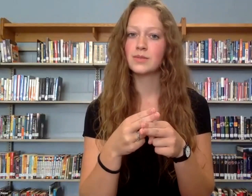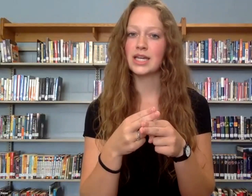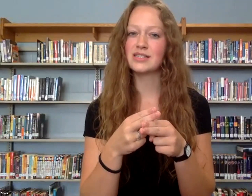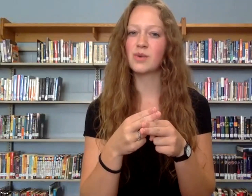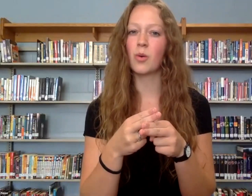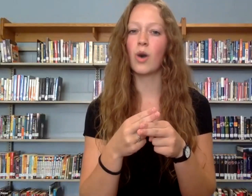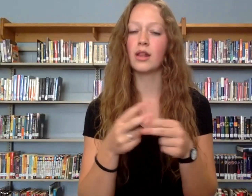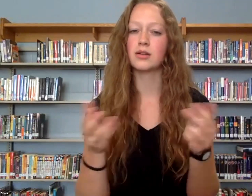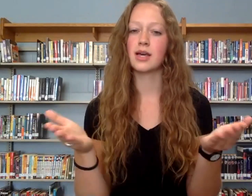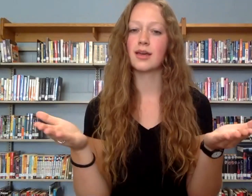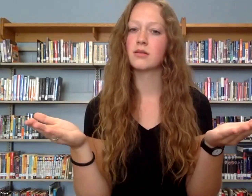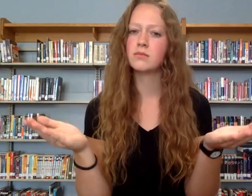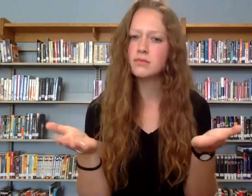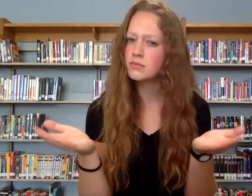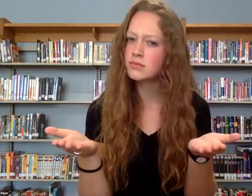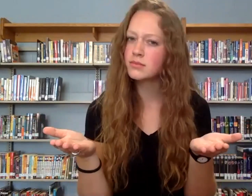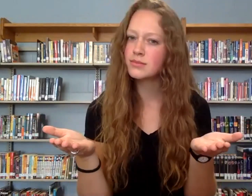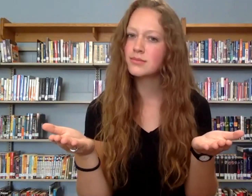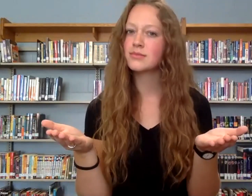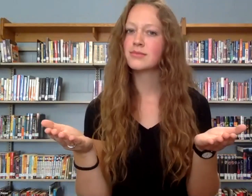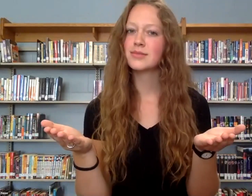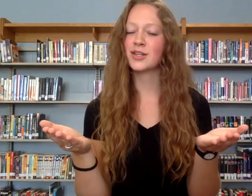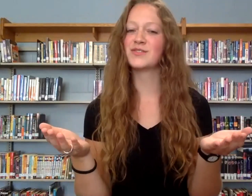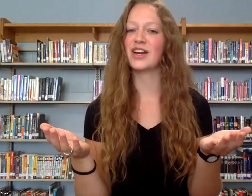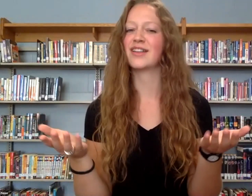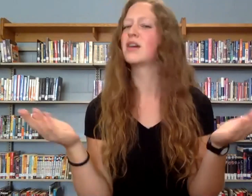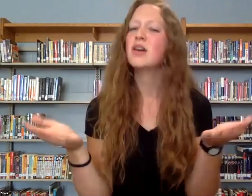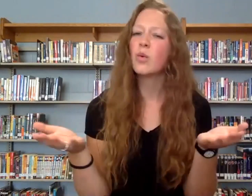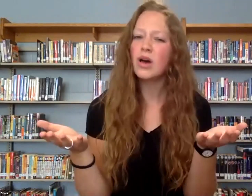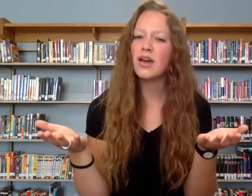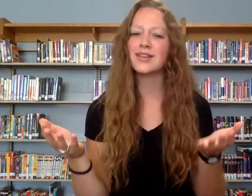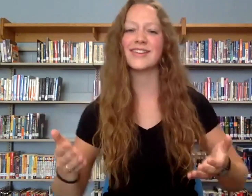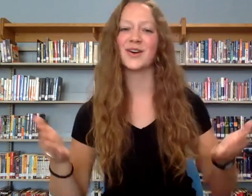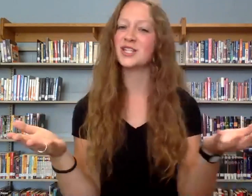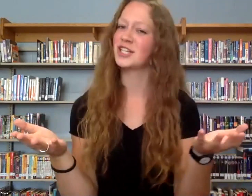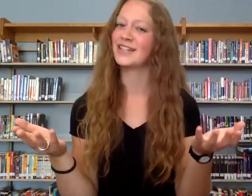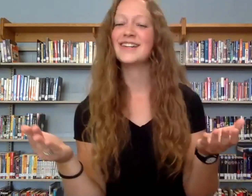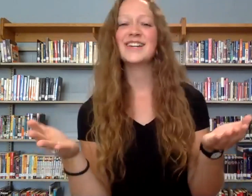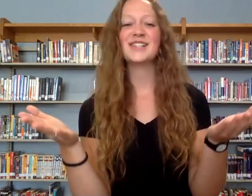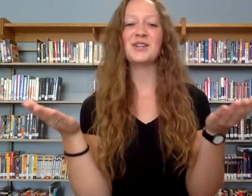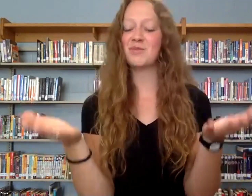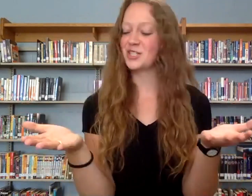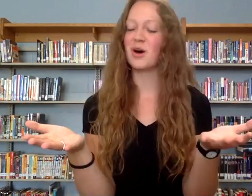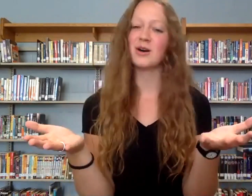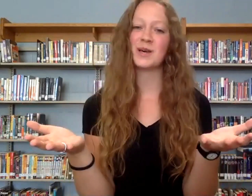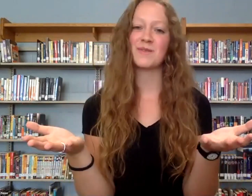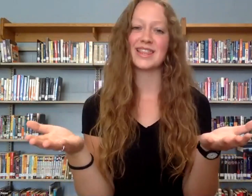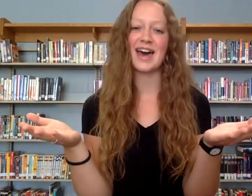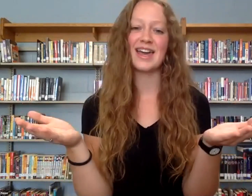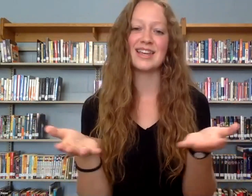this is what looks like. It looks very like, what? Questioning. So you put your palms up like that, and then you